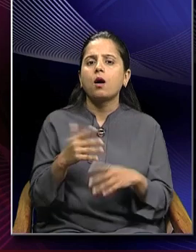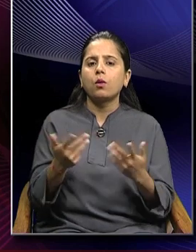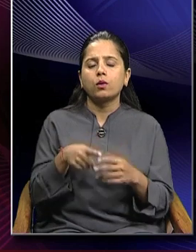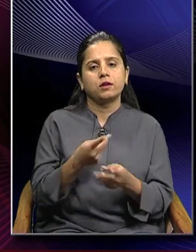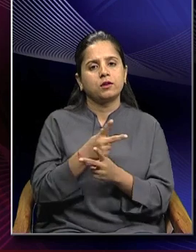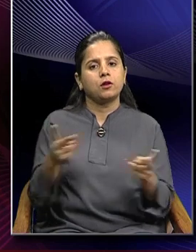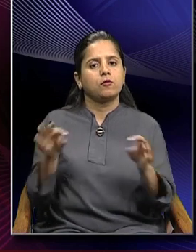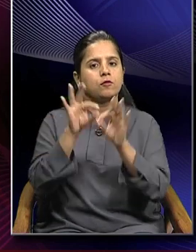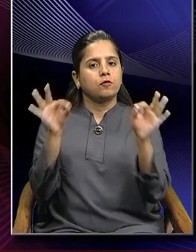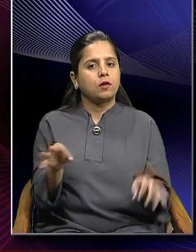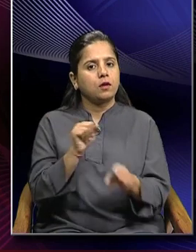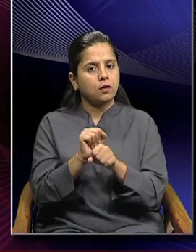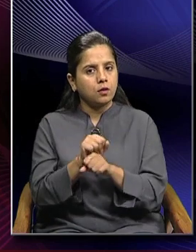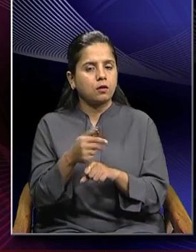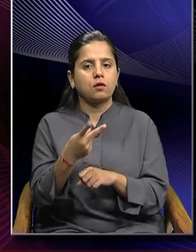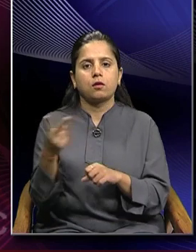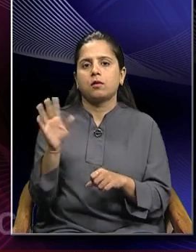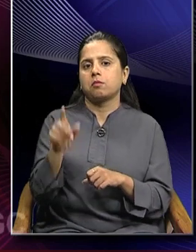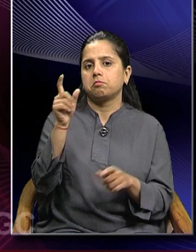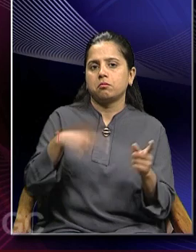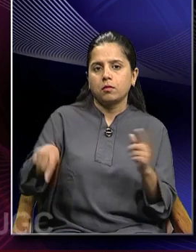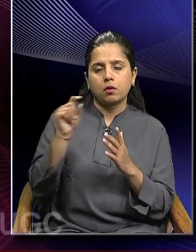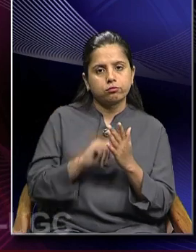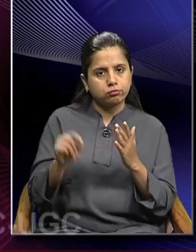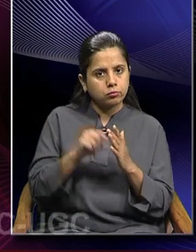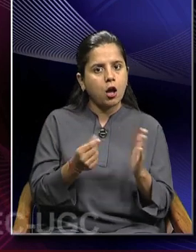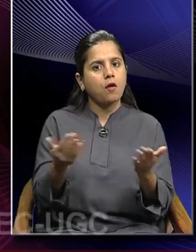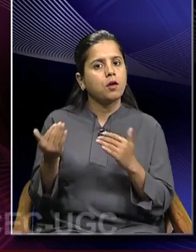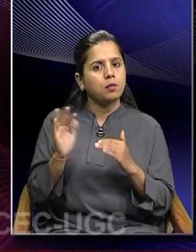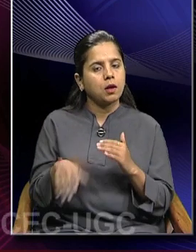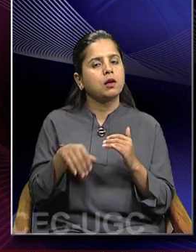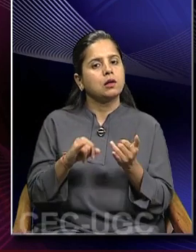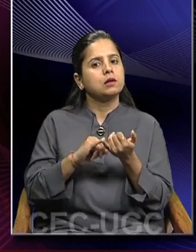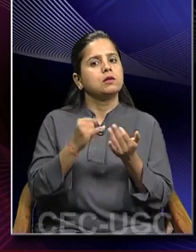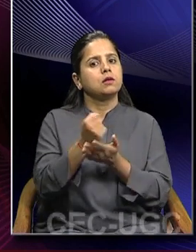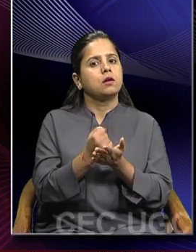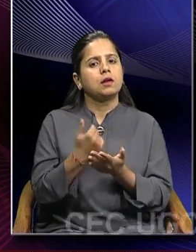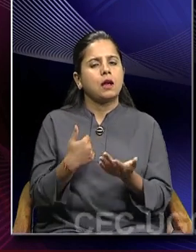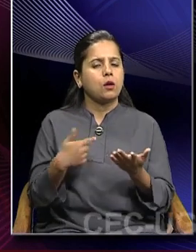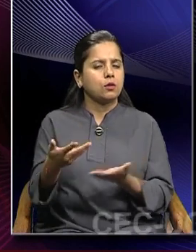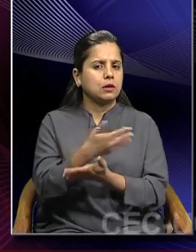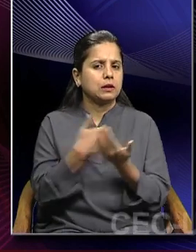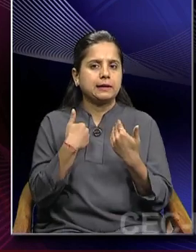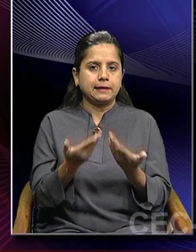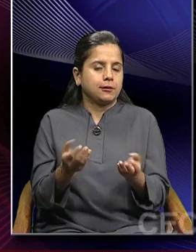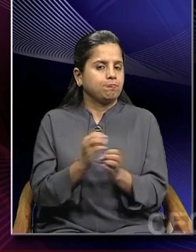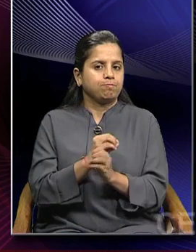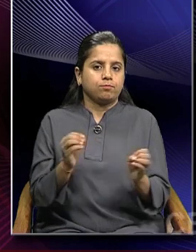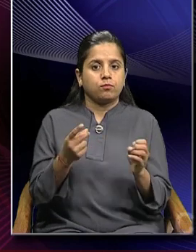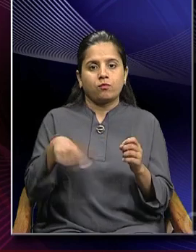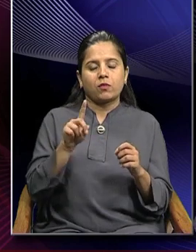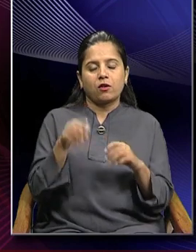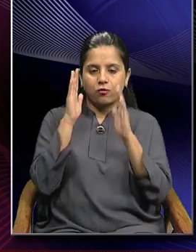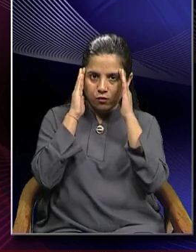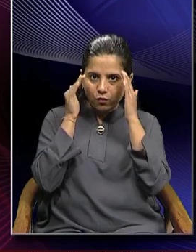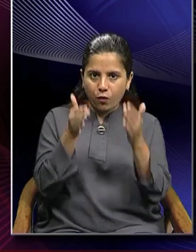various frameworks, various authors and various literatures available on the subject, that I am not discussing here, because we have to be